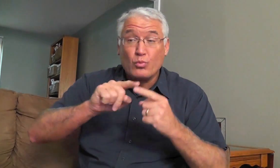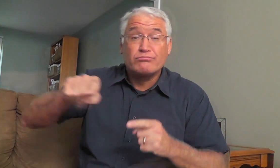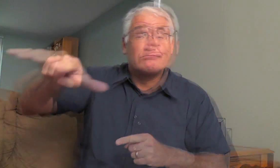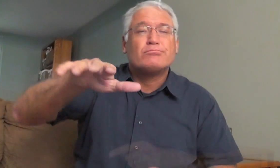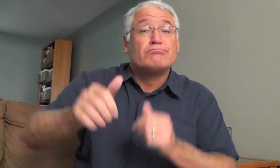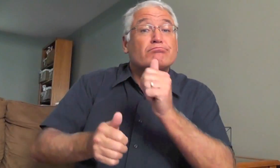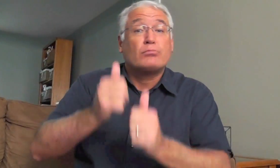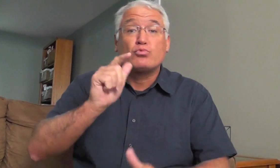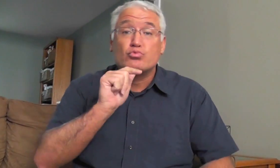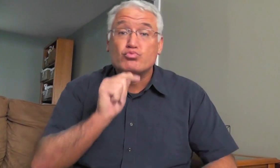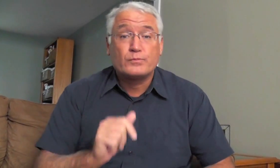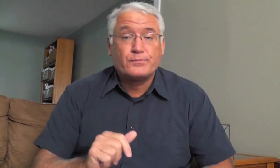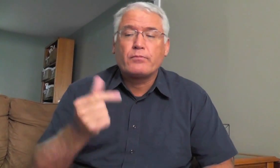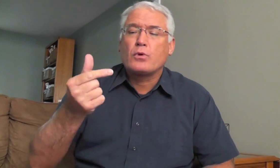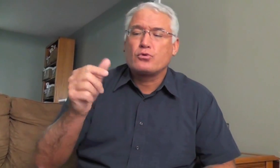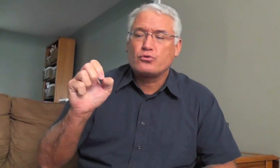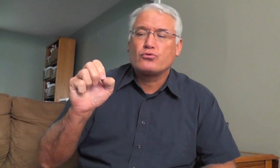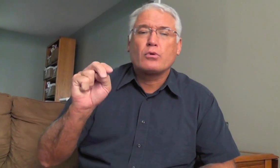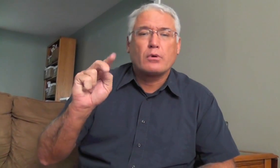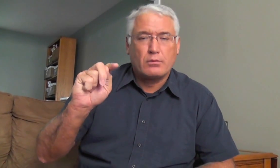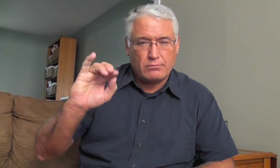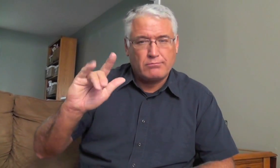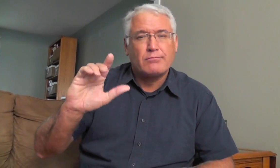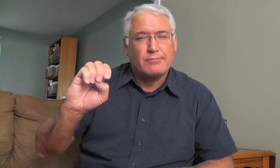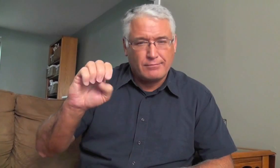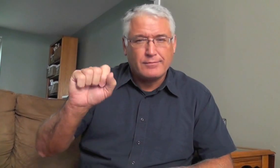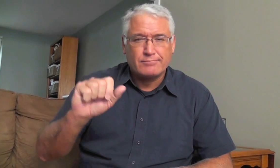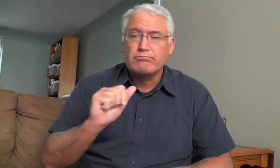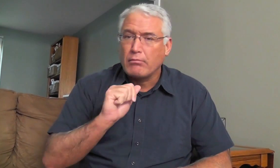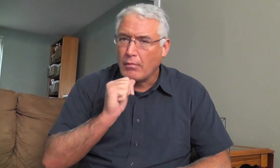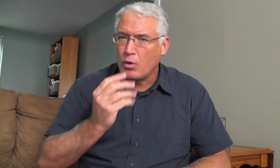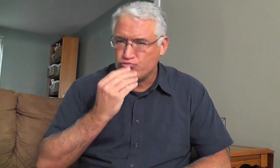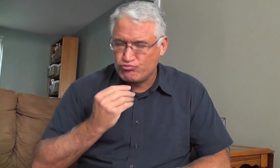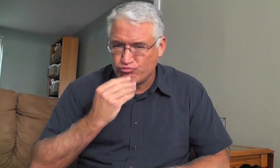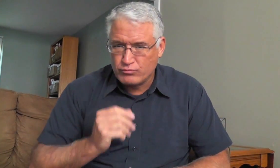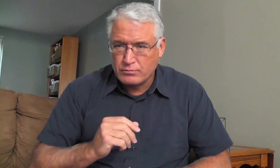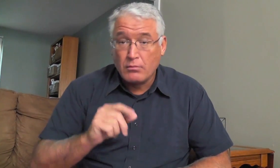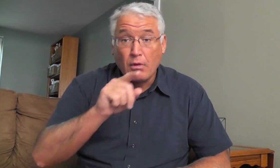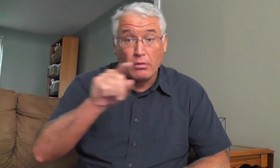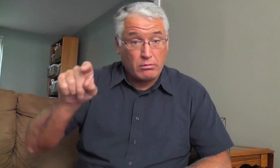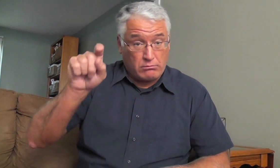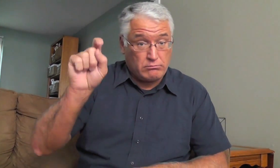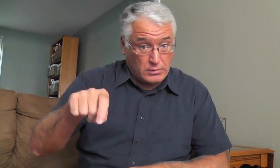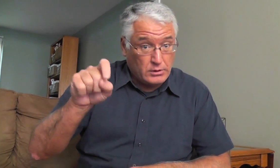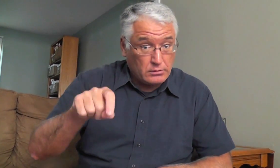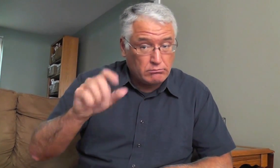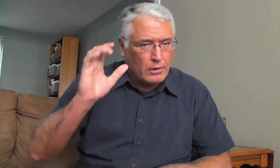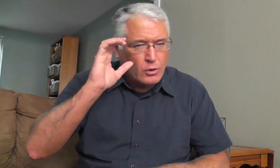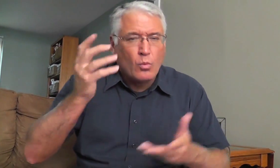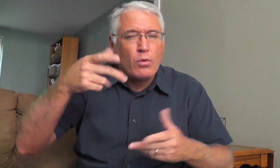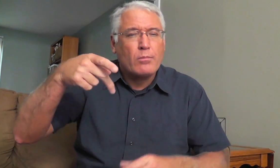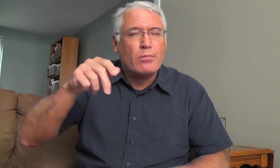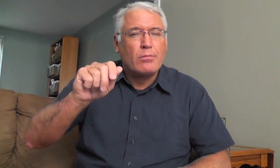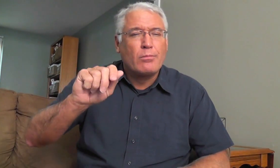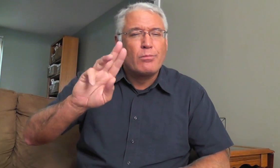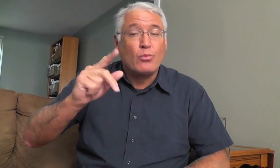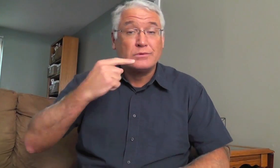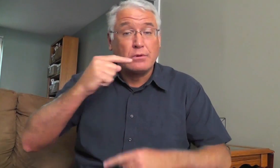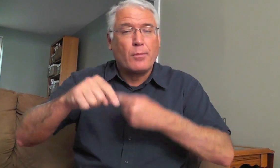Paul, he was talking to the group of the Gentiles and the Jews, but mostly the Gentiles. They needed to hear what